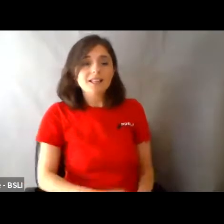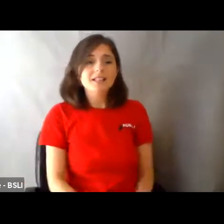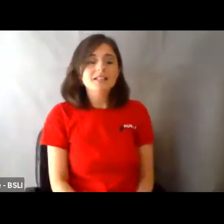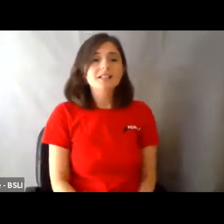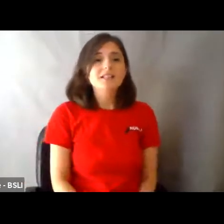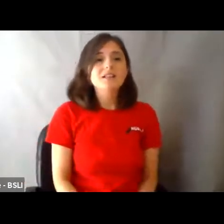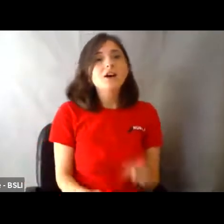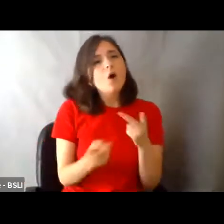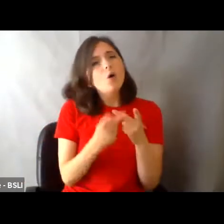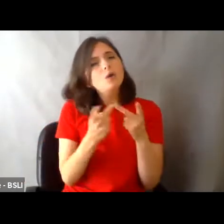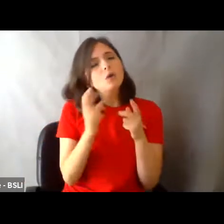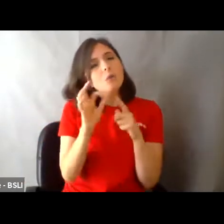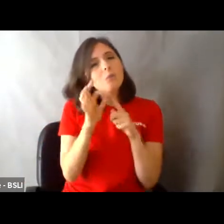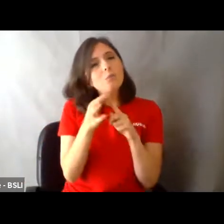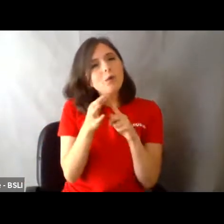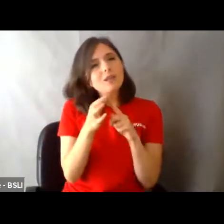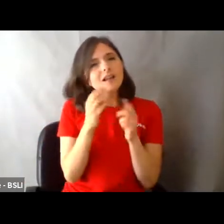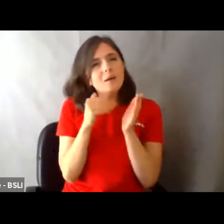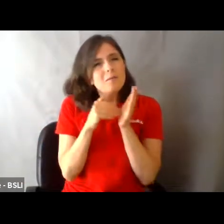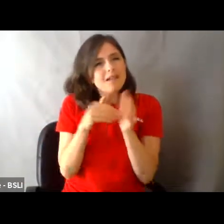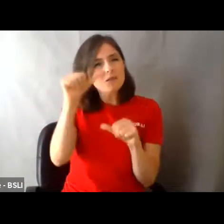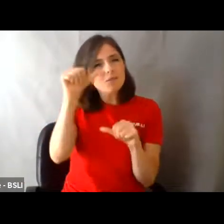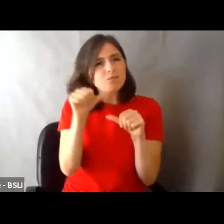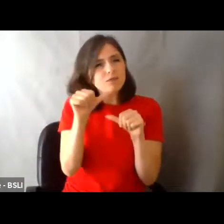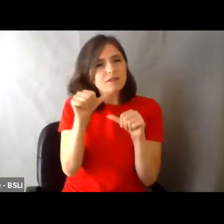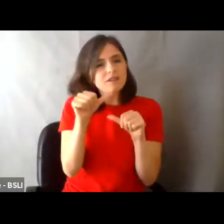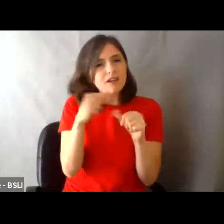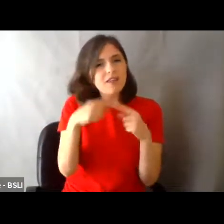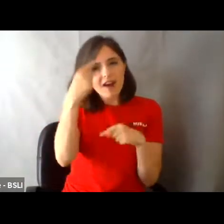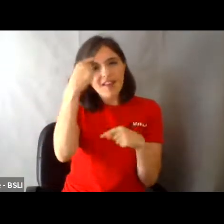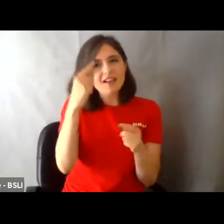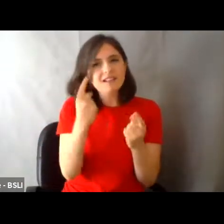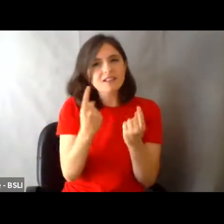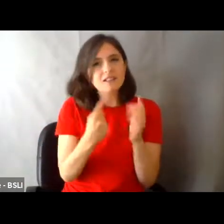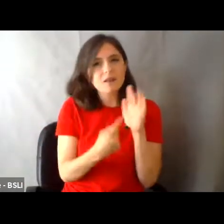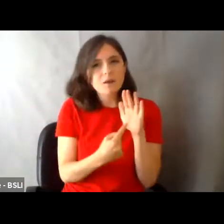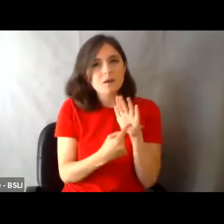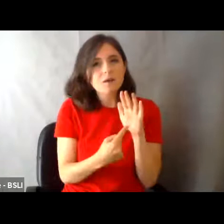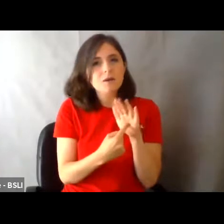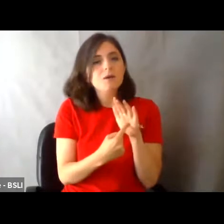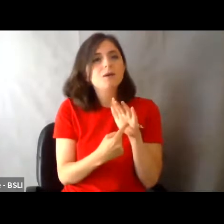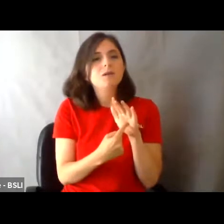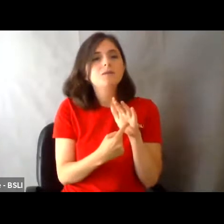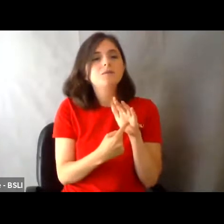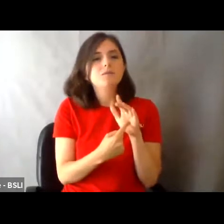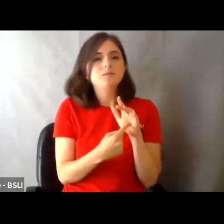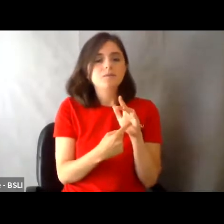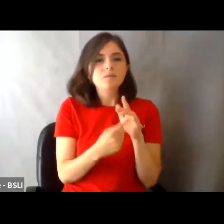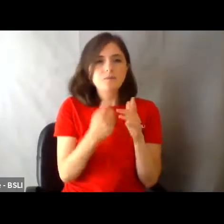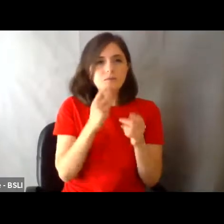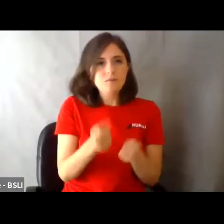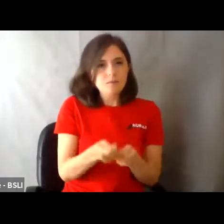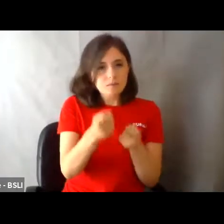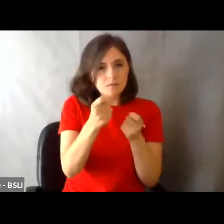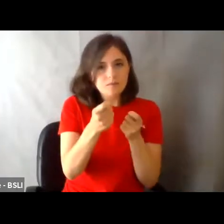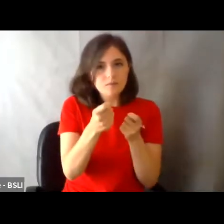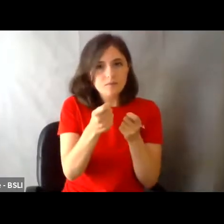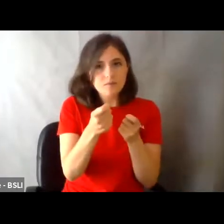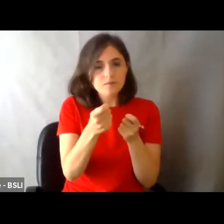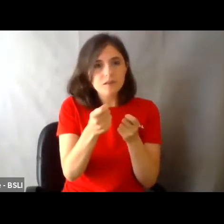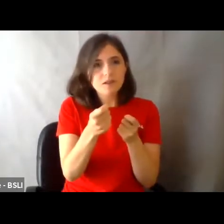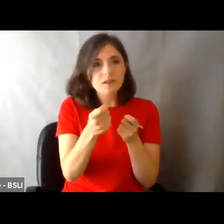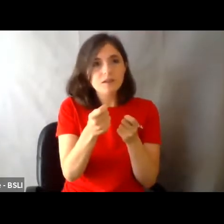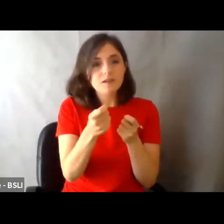another point that I kind of mentioned briefly there that I think is really important and that I'd like to pick up on as well, which is the importance